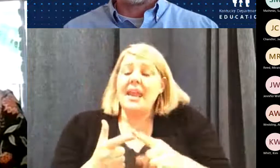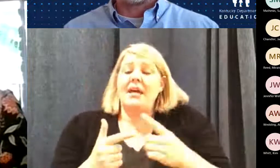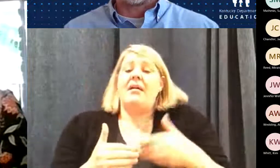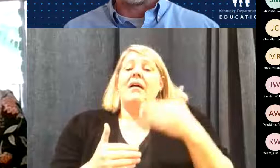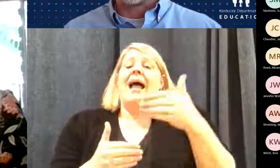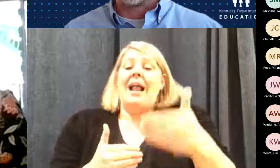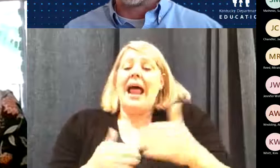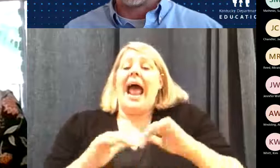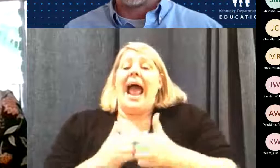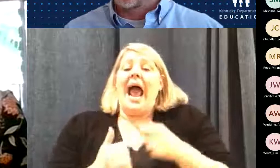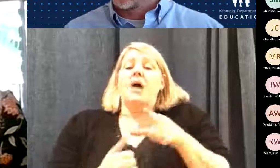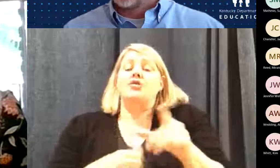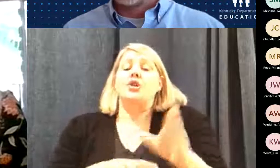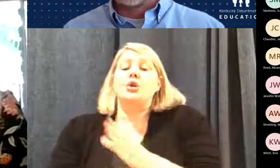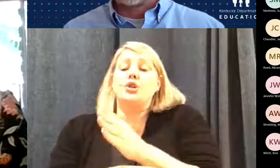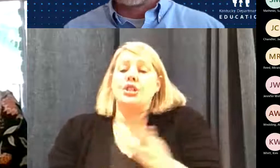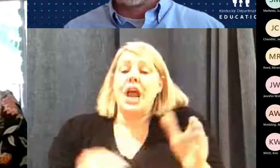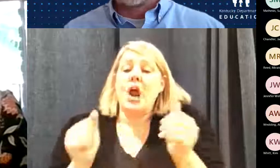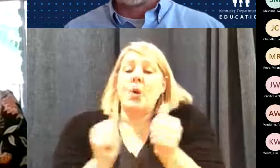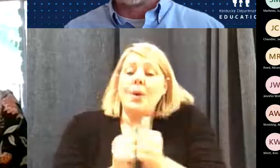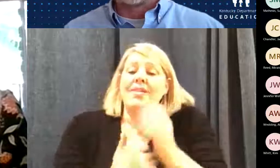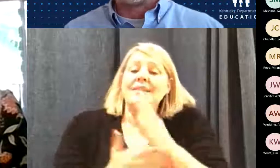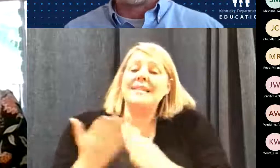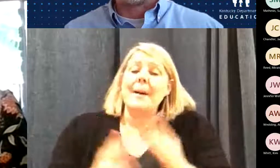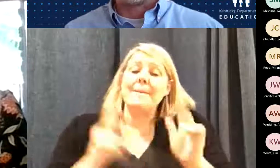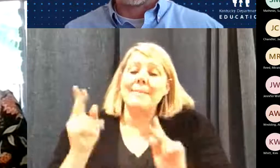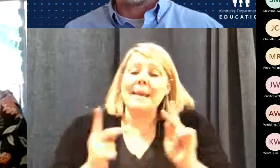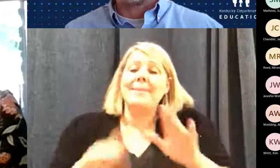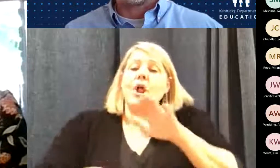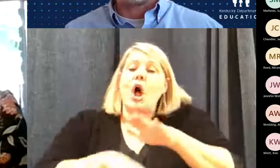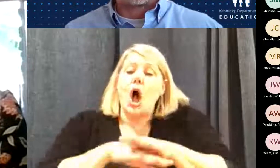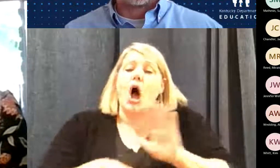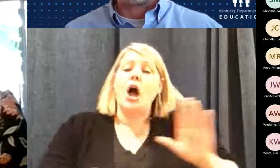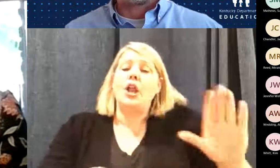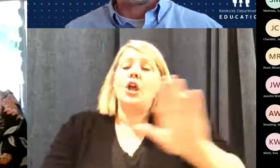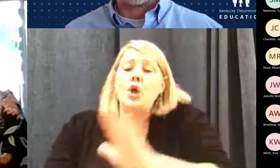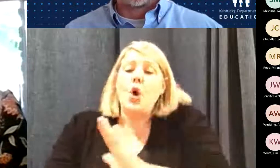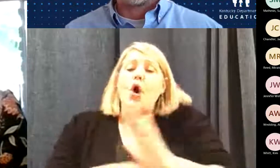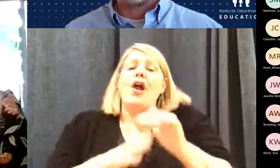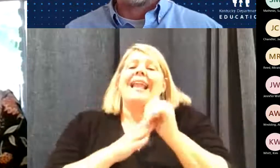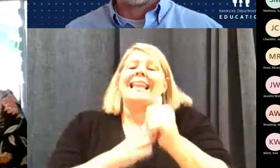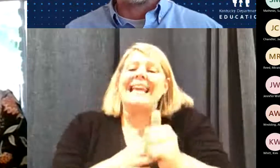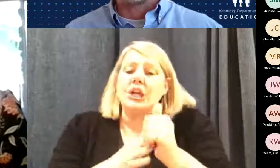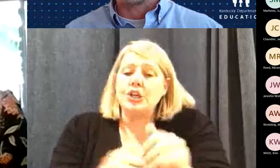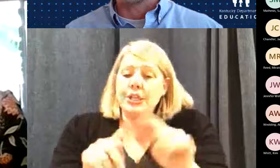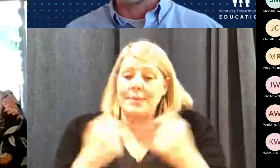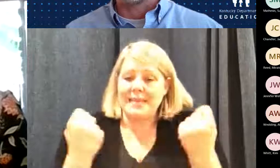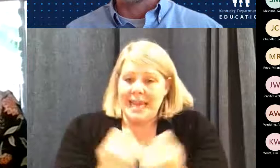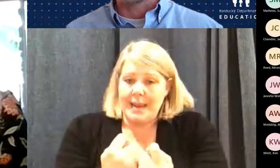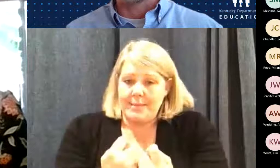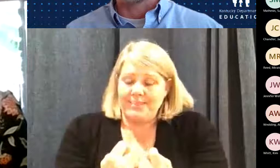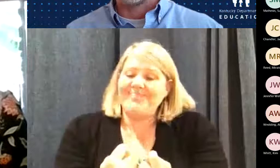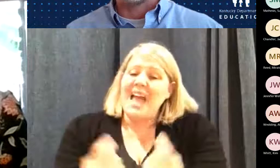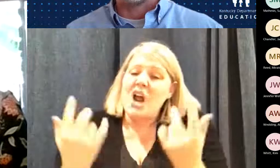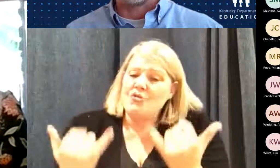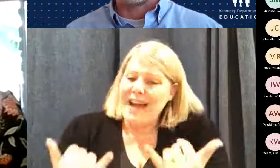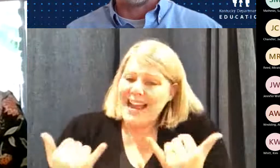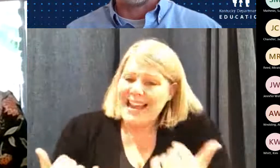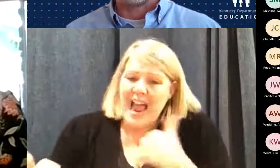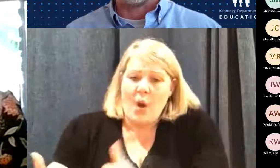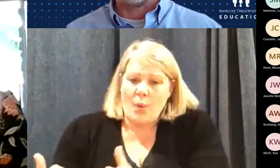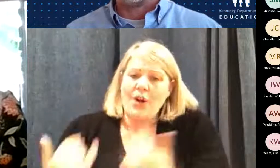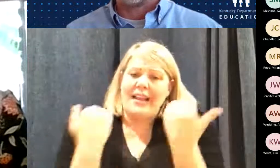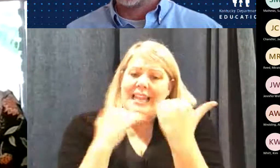some folks on your leadership team. We are limited to the number of accounts that we have right now, and so we're wanting to see how